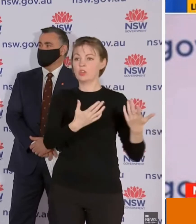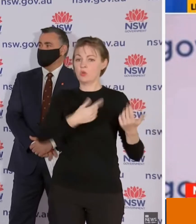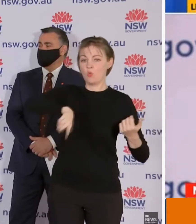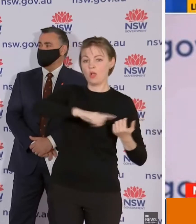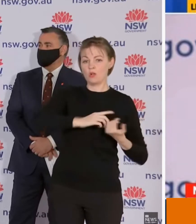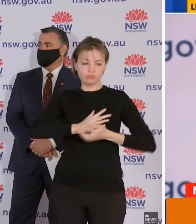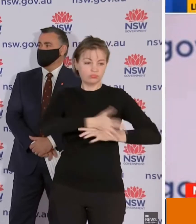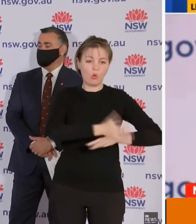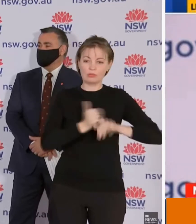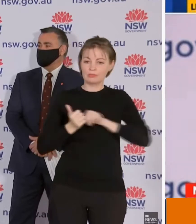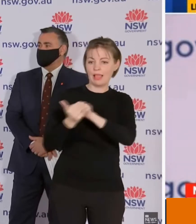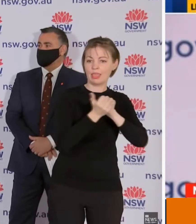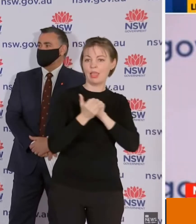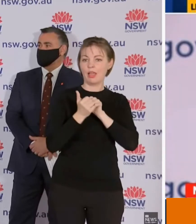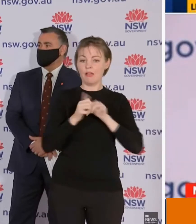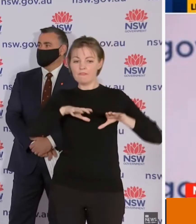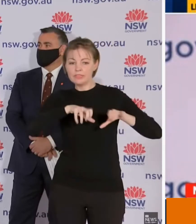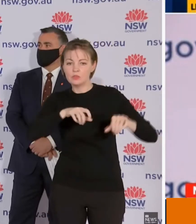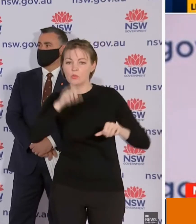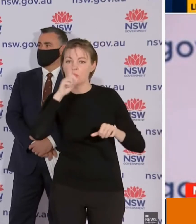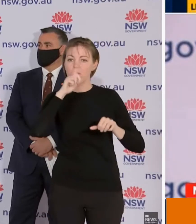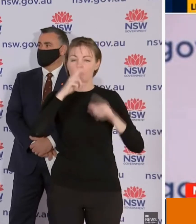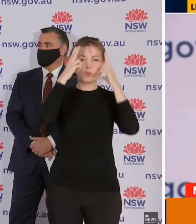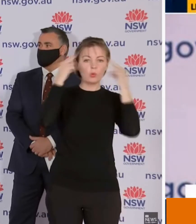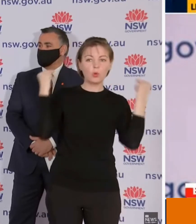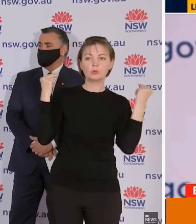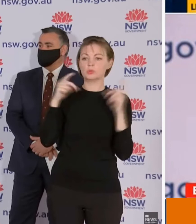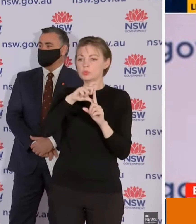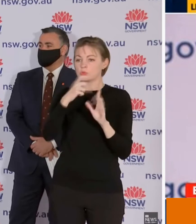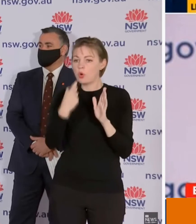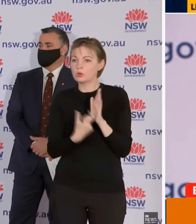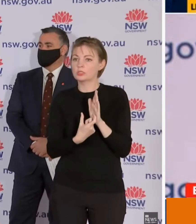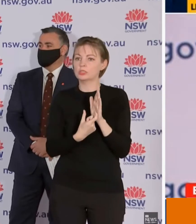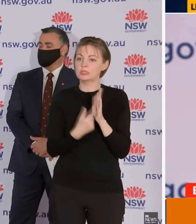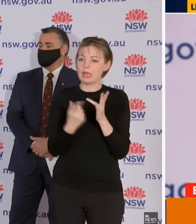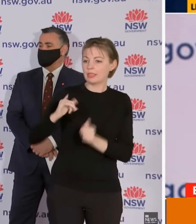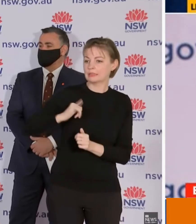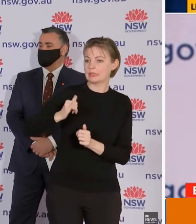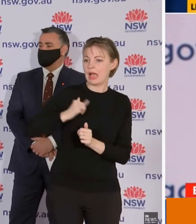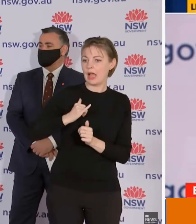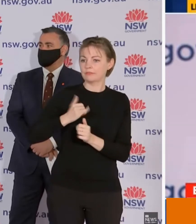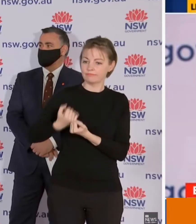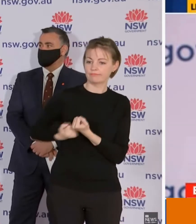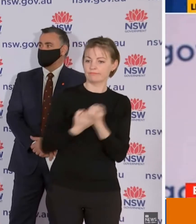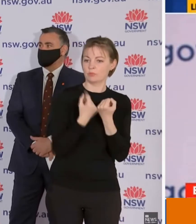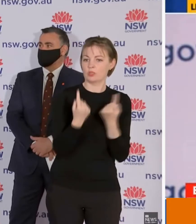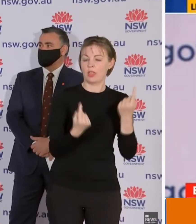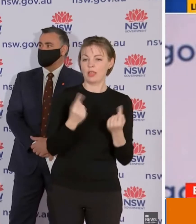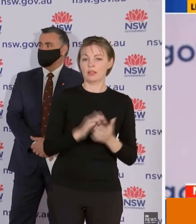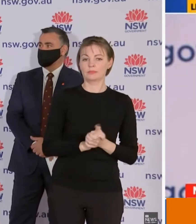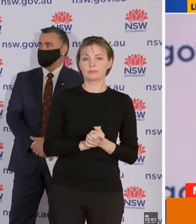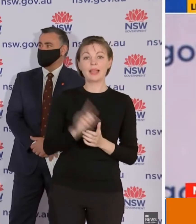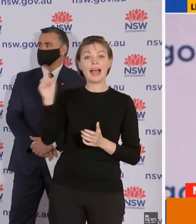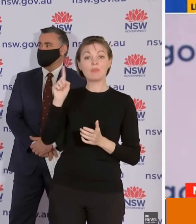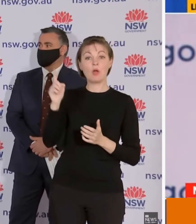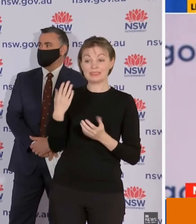orderlies, doctors, nurses as well. So we're all in this together. I've had a lot of nurses deployed to me. We're training theatre nurses and recovery